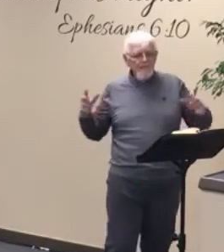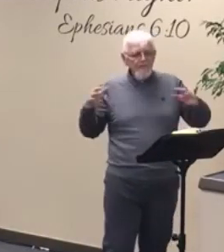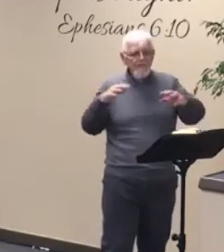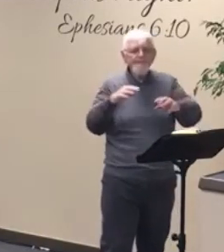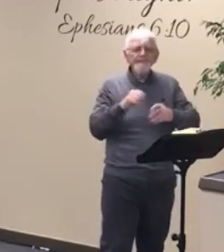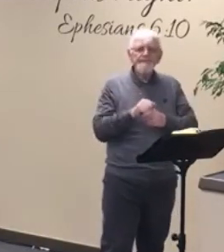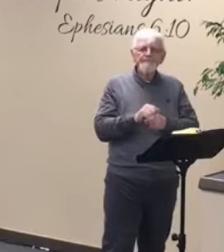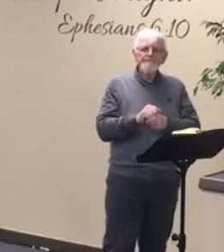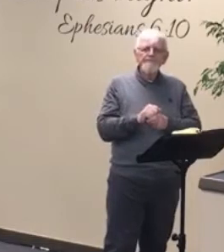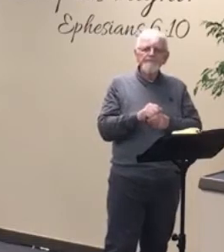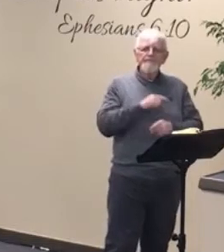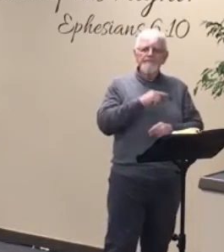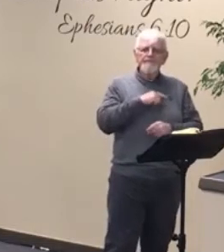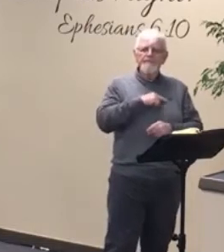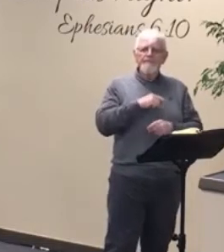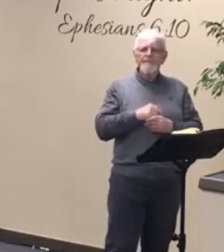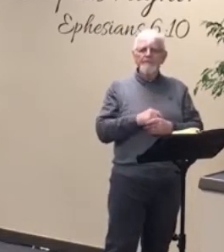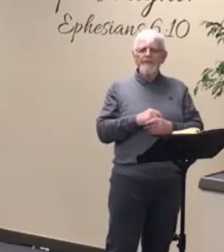Joseph says, You're guilty.